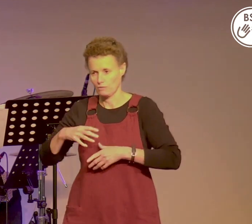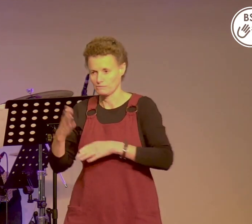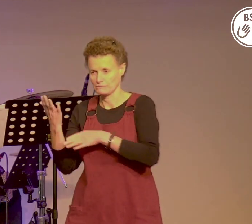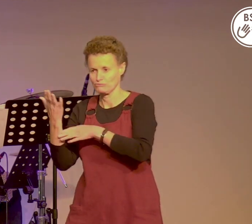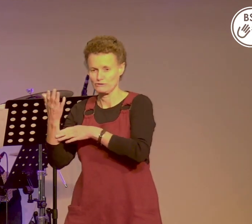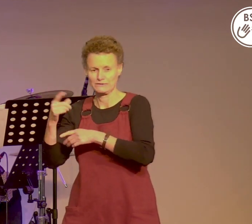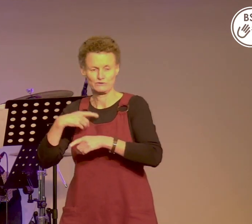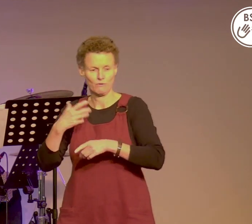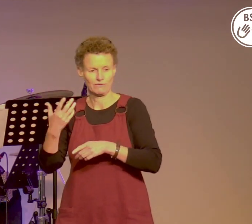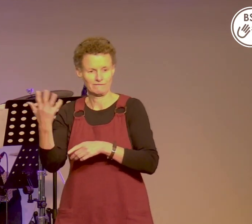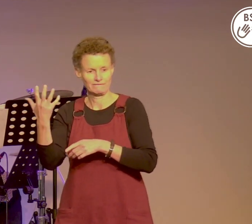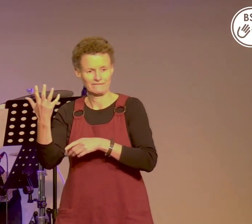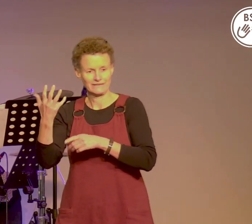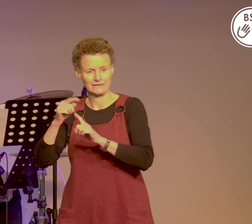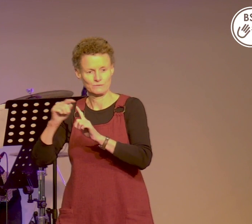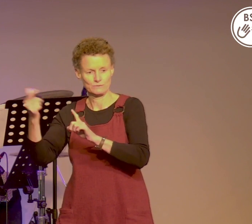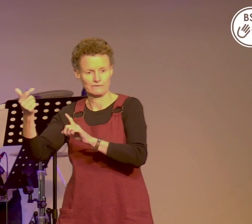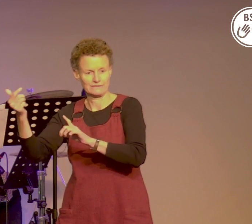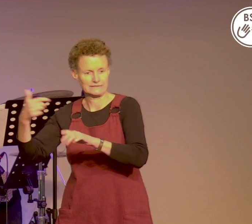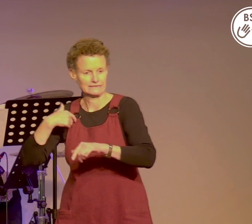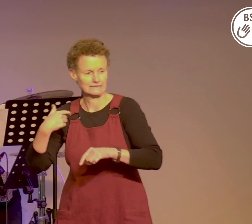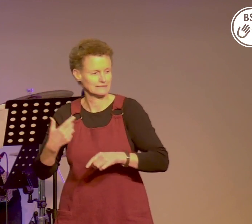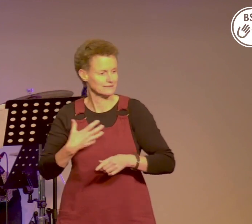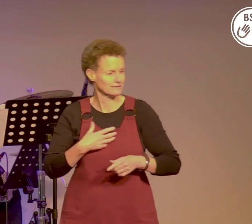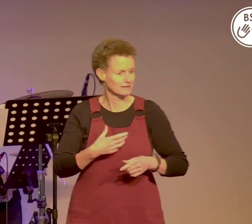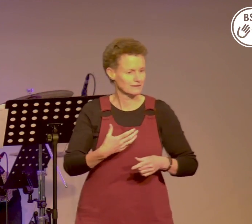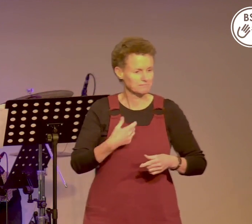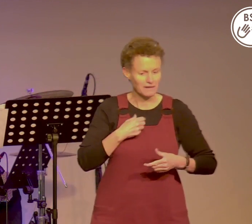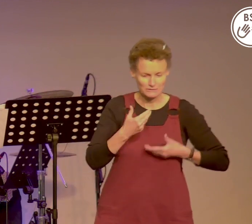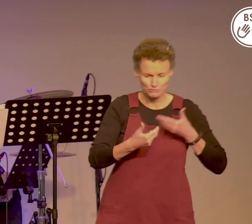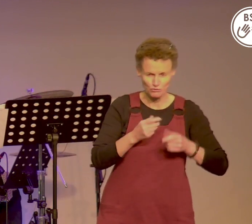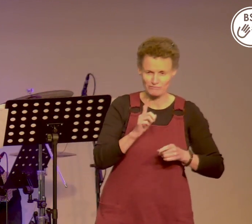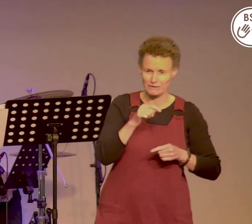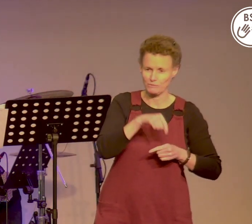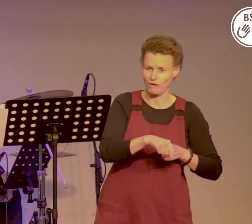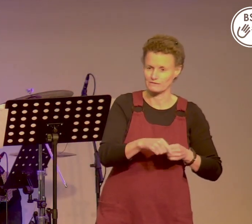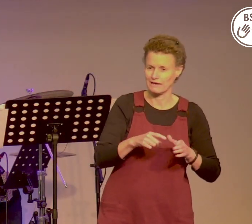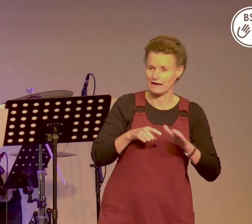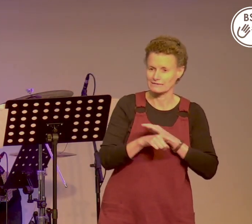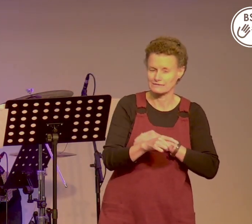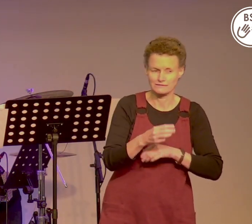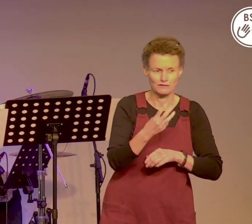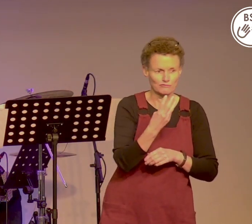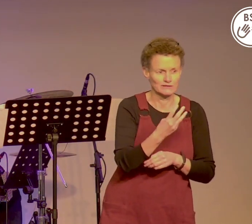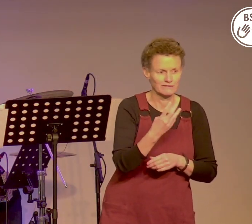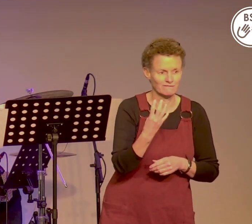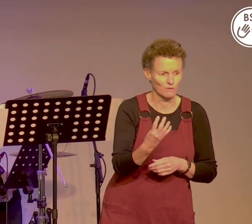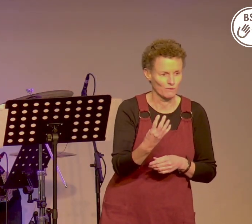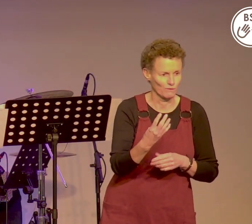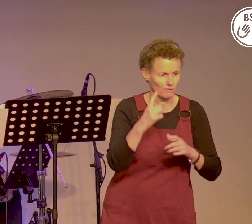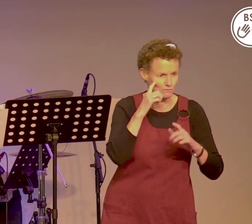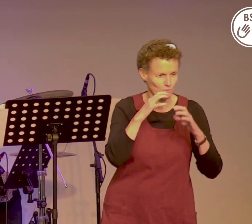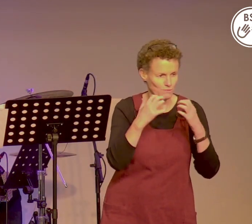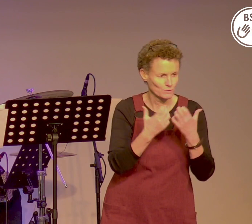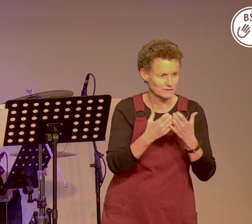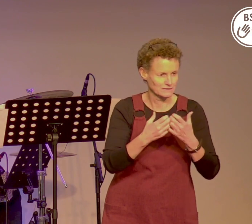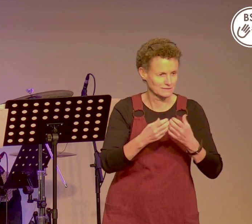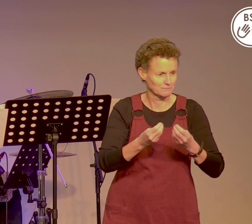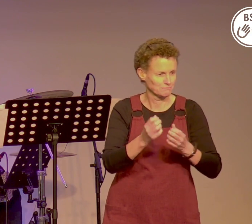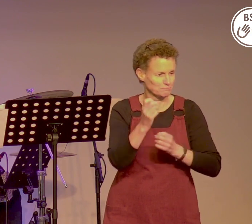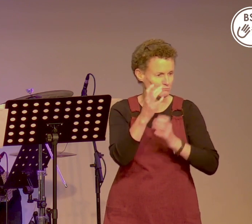disappointed because I wanted to preach on... He wanted me to preach on 15 to 17, but my story